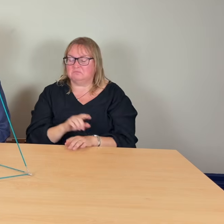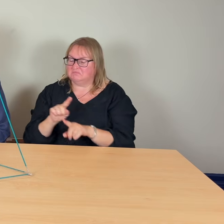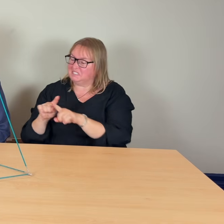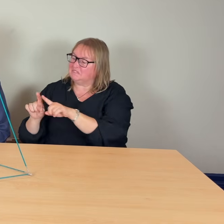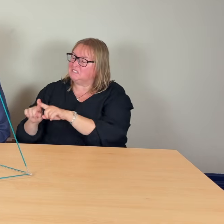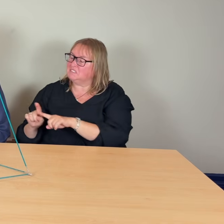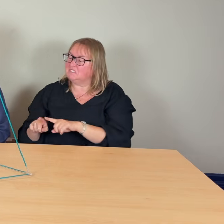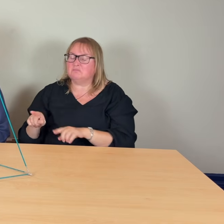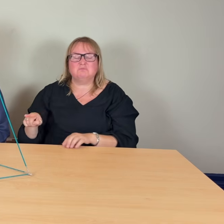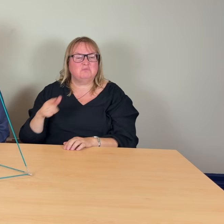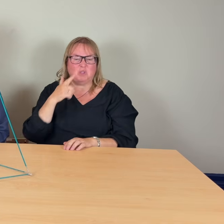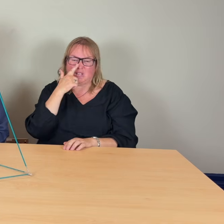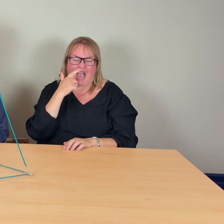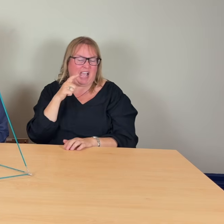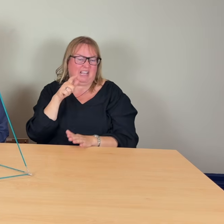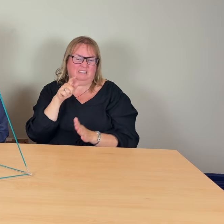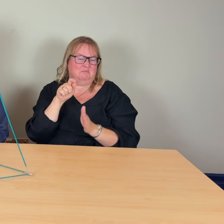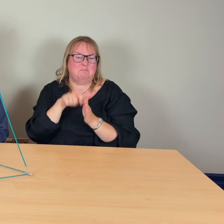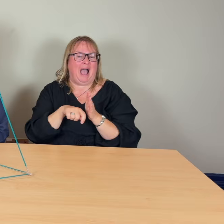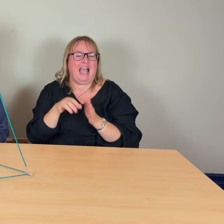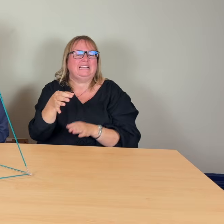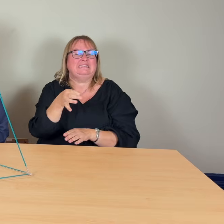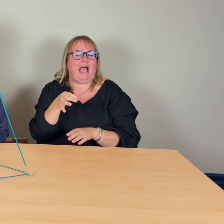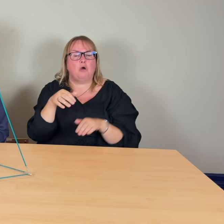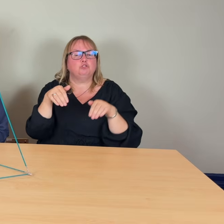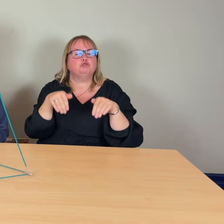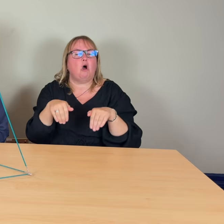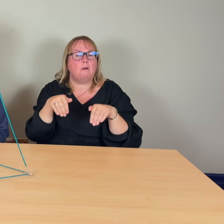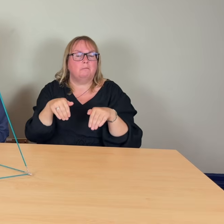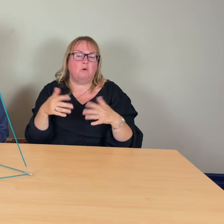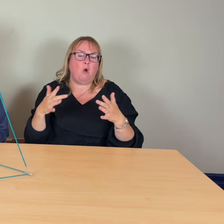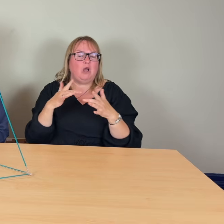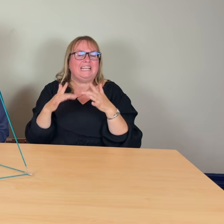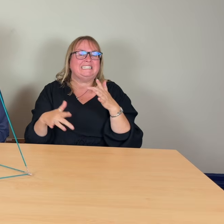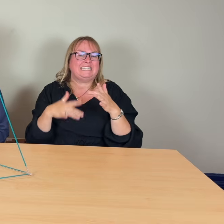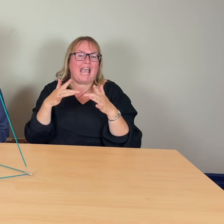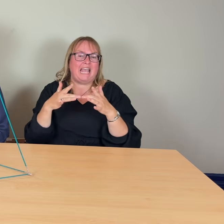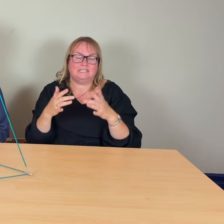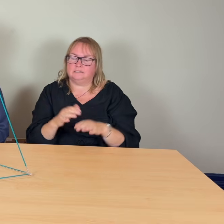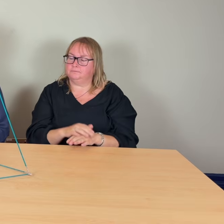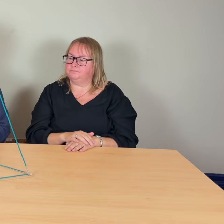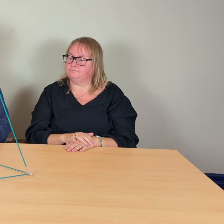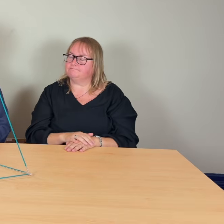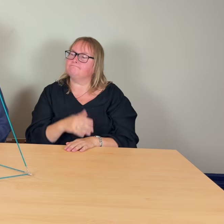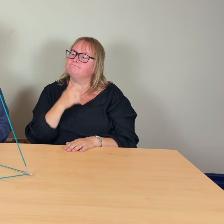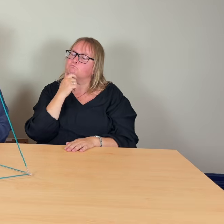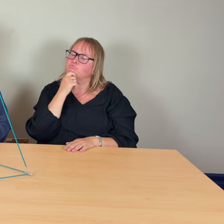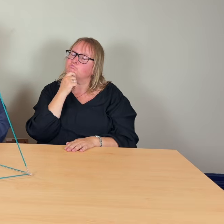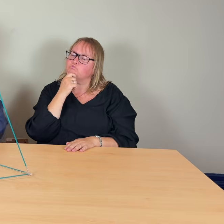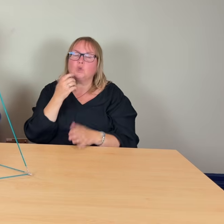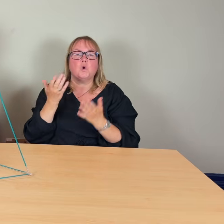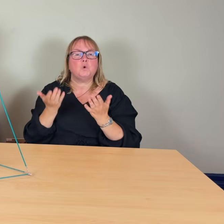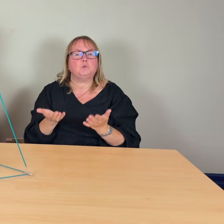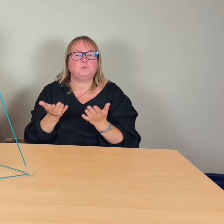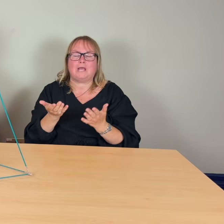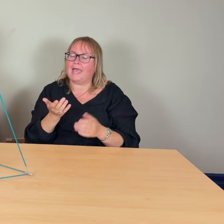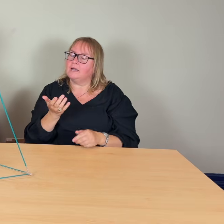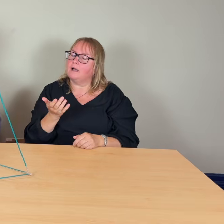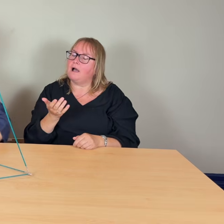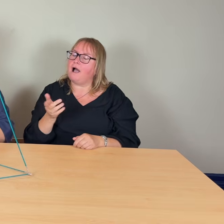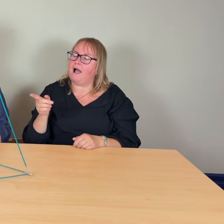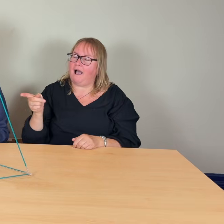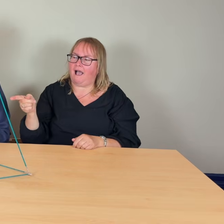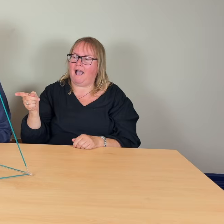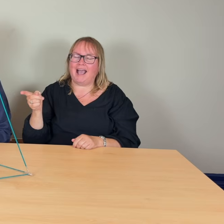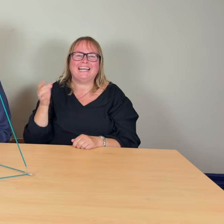are available in shops on the high street or online. Today I'm going to use a battery operated